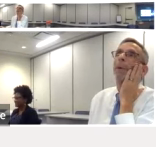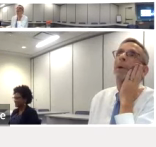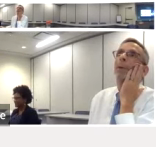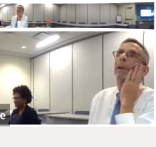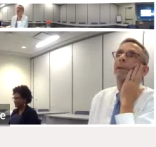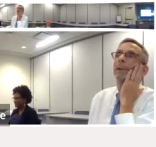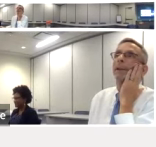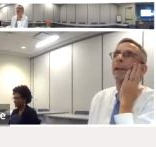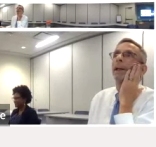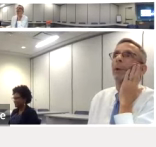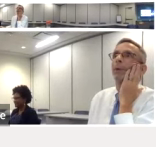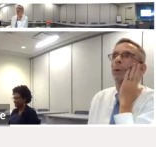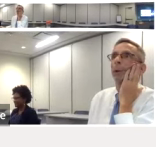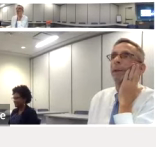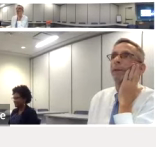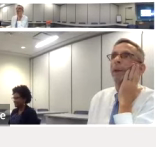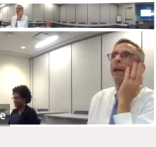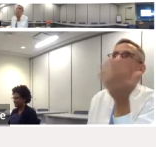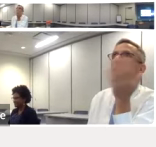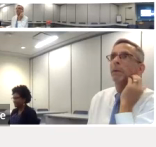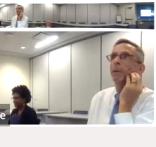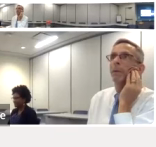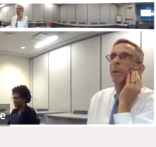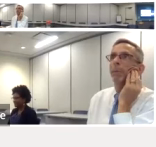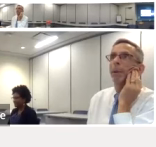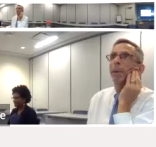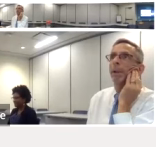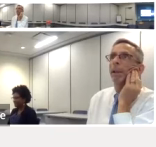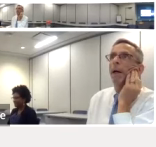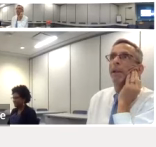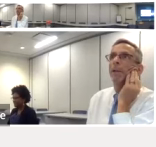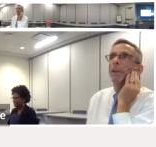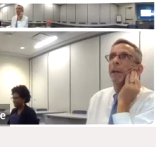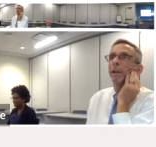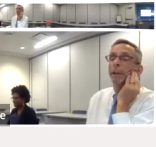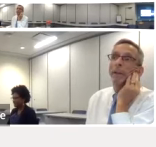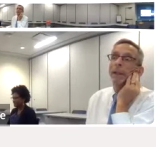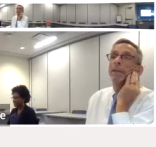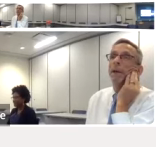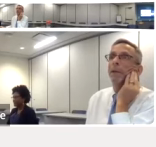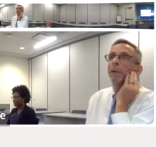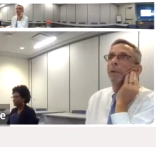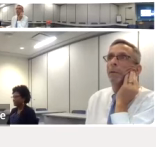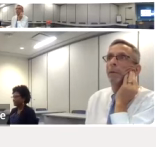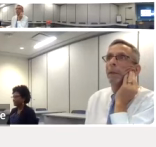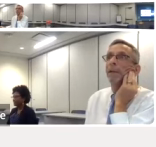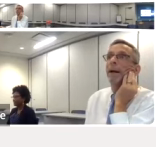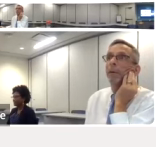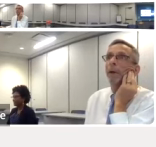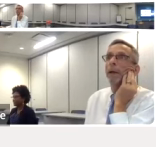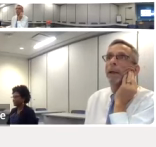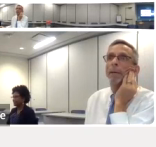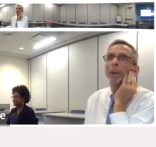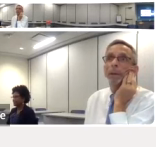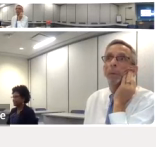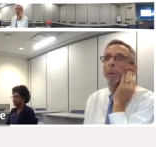And someone agreed and said they'd like you to look at this. And I know this is the PPE guidance that is out